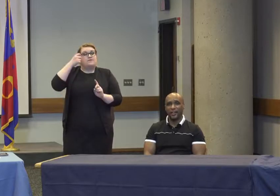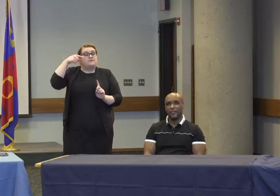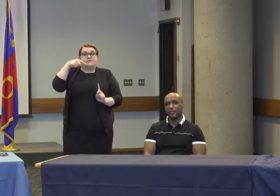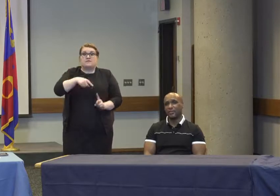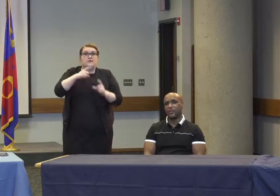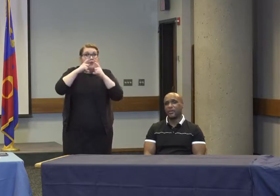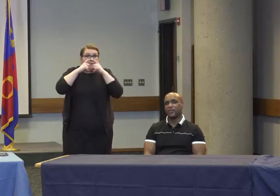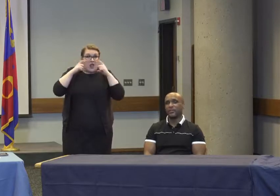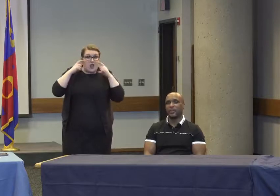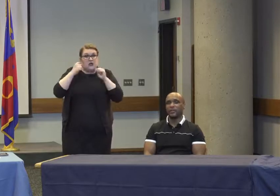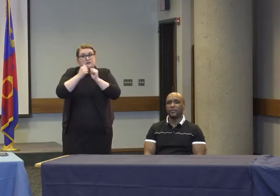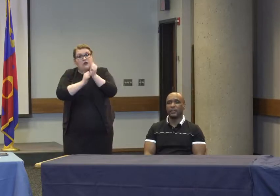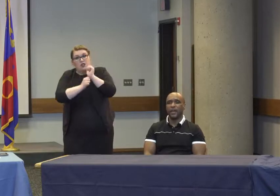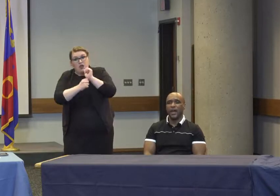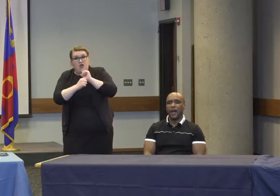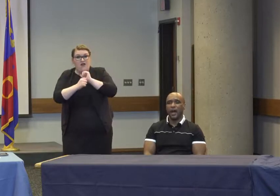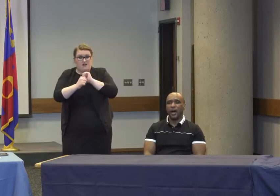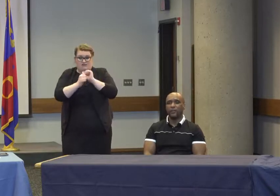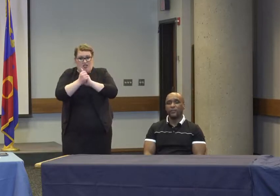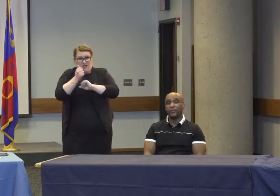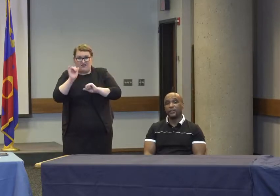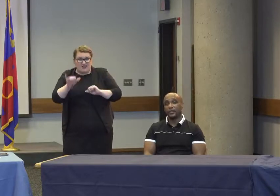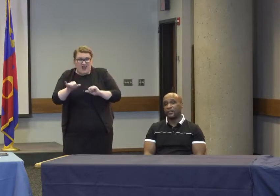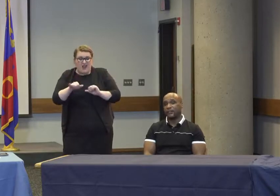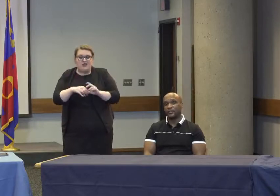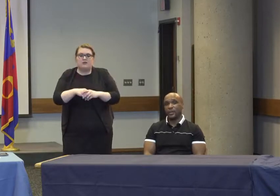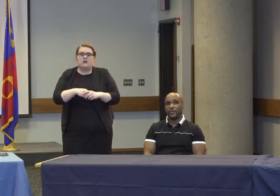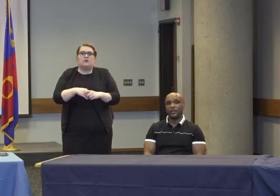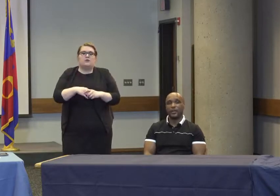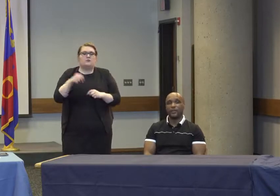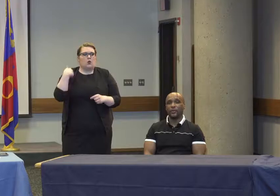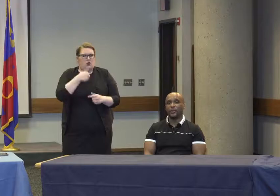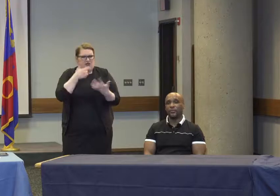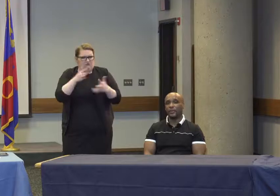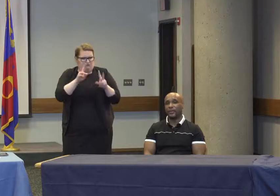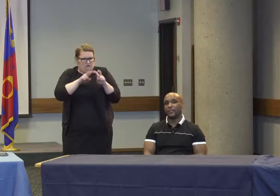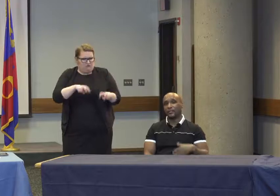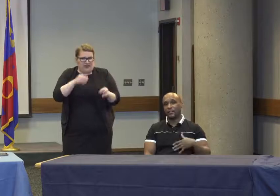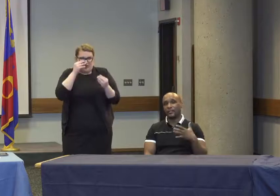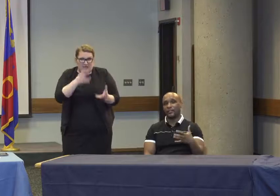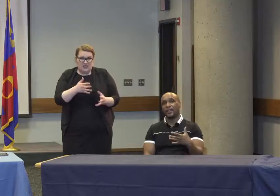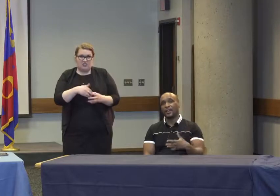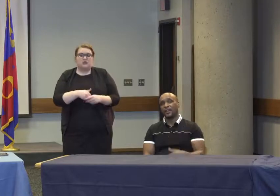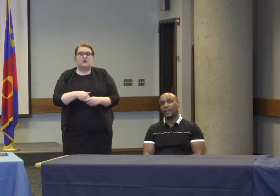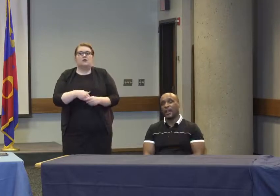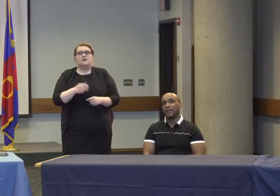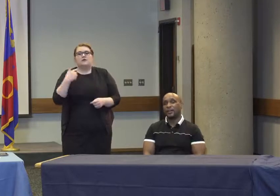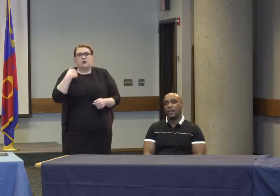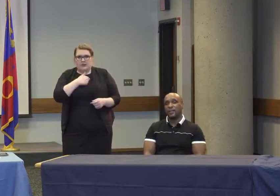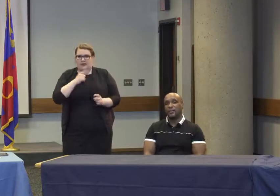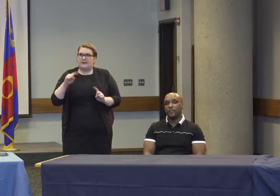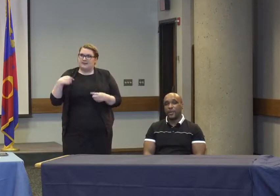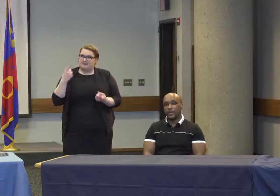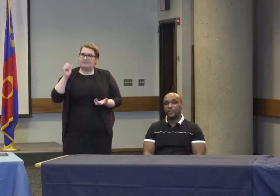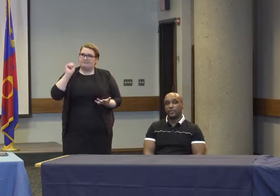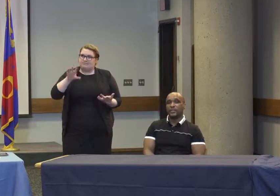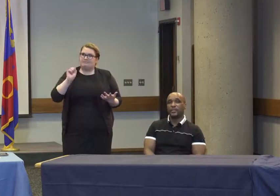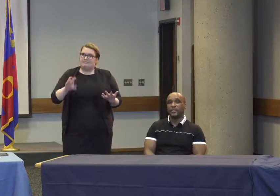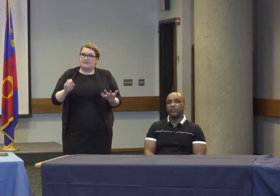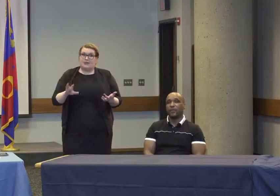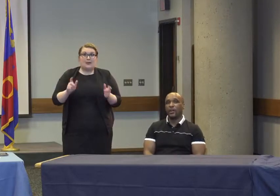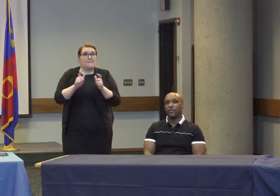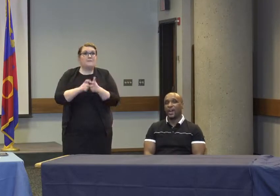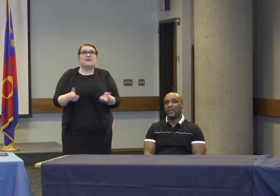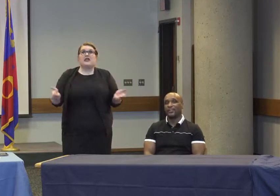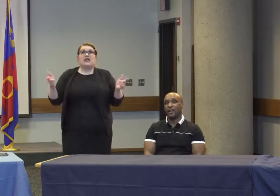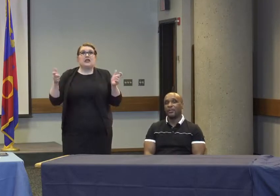and gloves and those kinds of things, we've looked at the information and we have been consistent in saying that the biggest utility